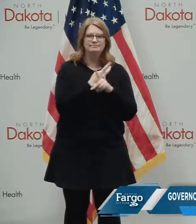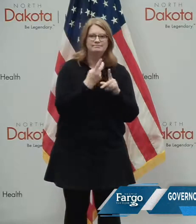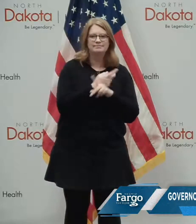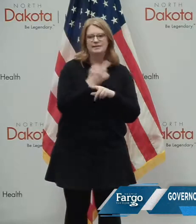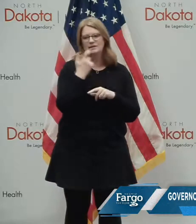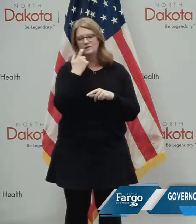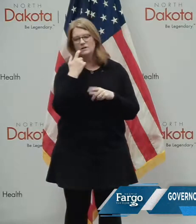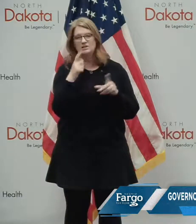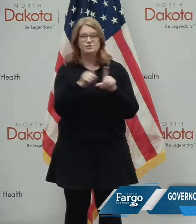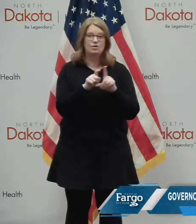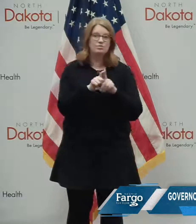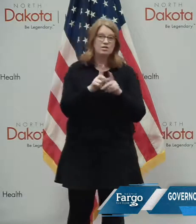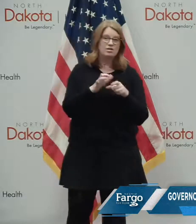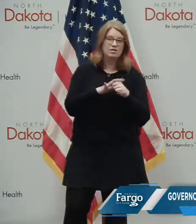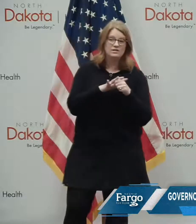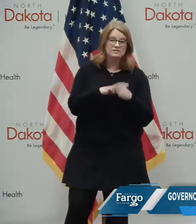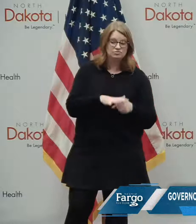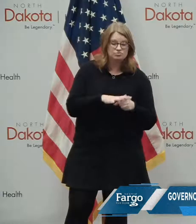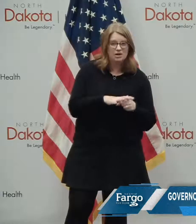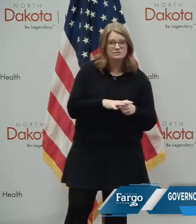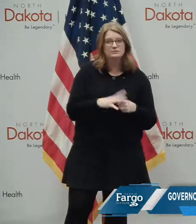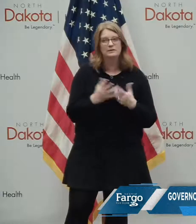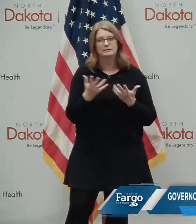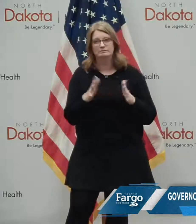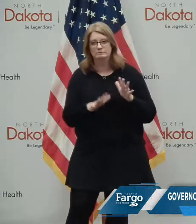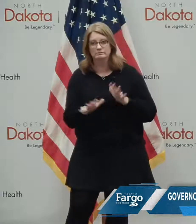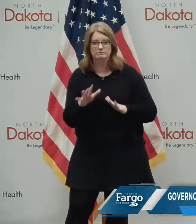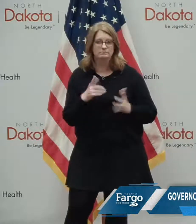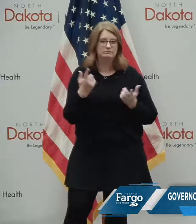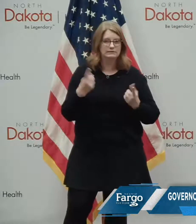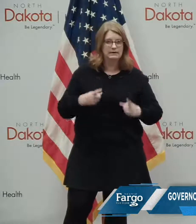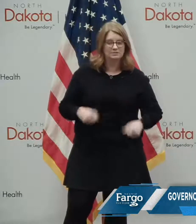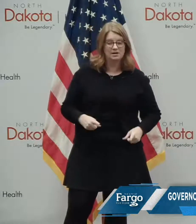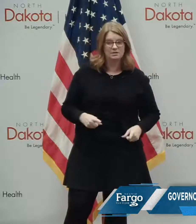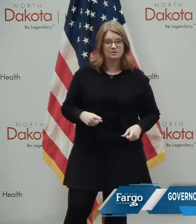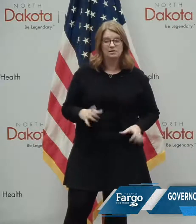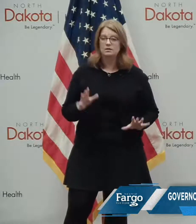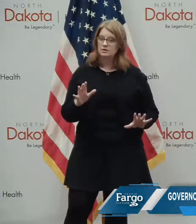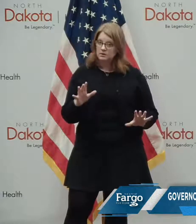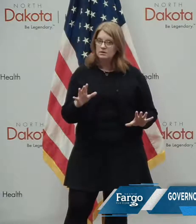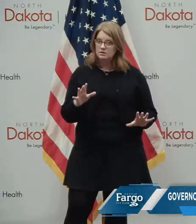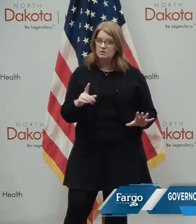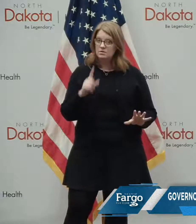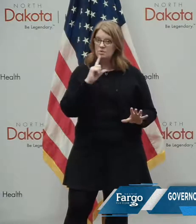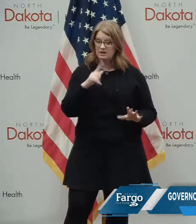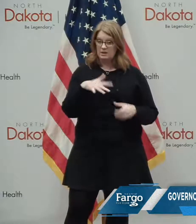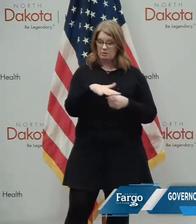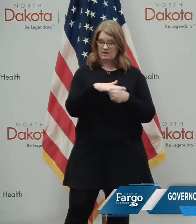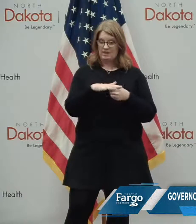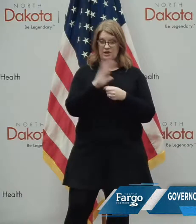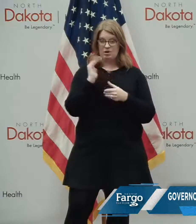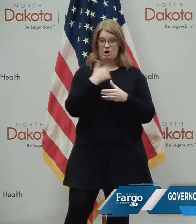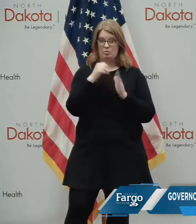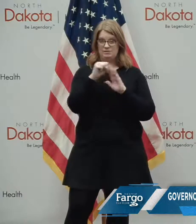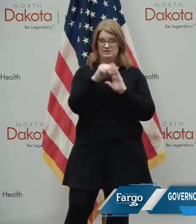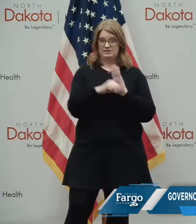isolation, stress, and uncertainty. There have been some great things happening, however, in our state. One of the things we heard